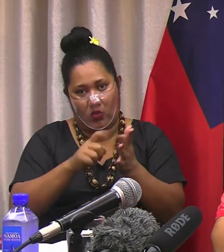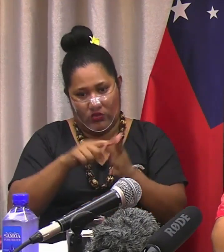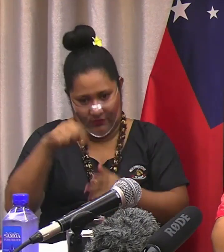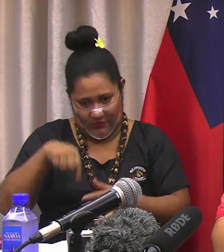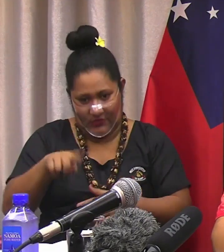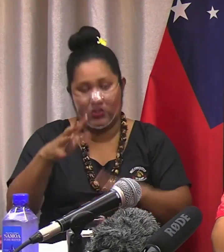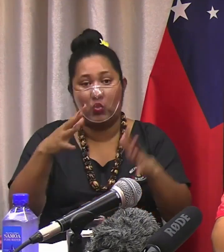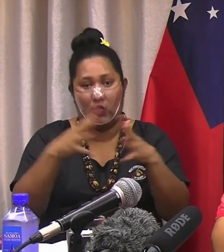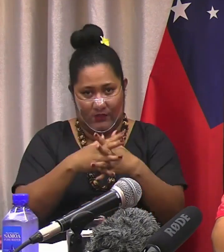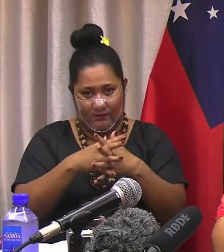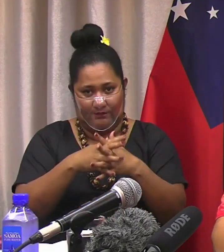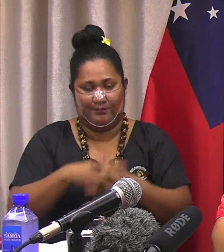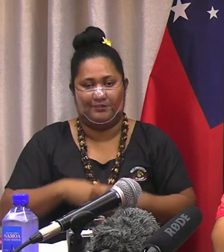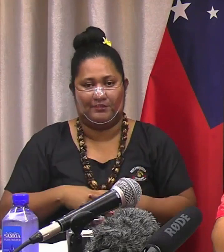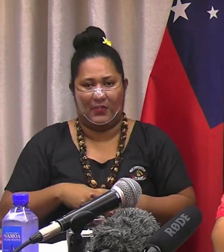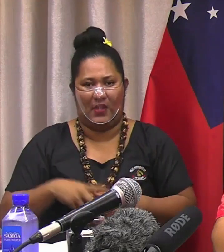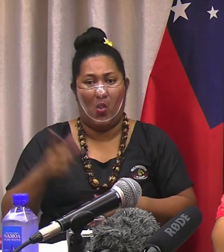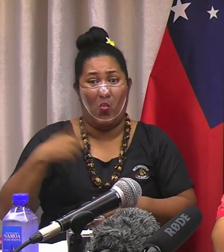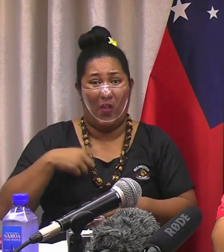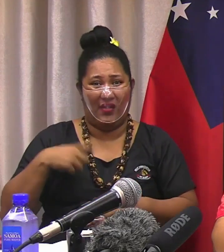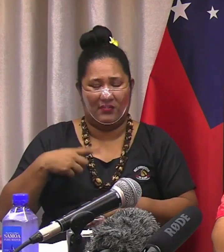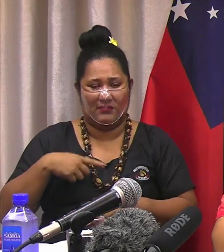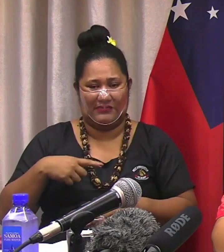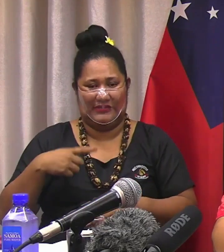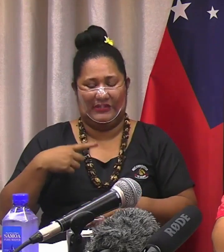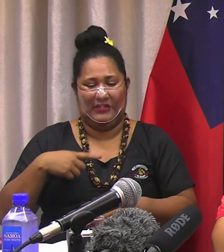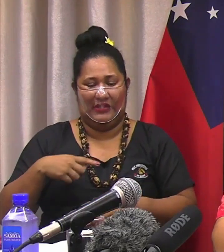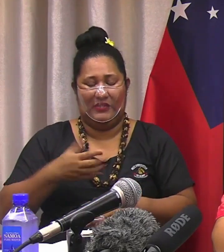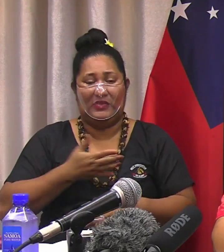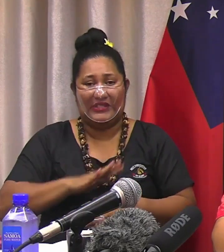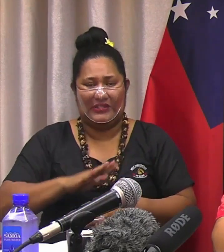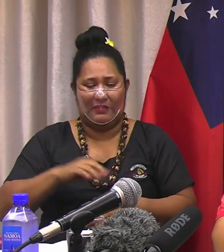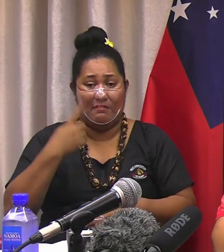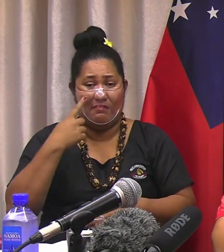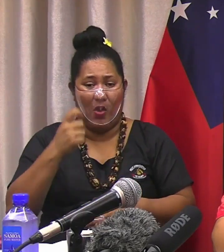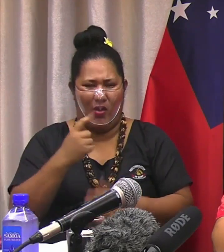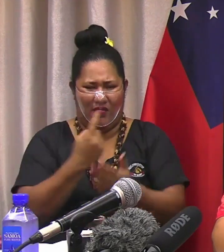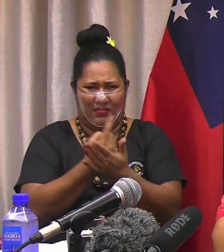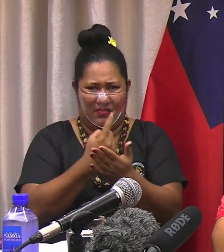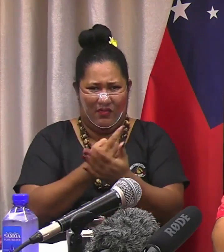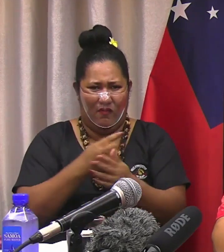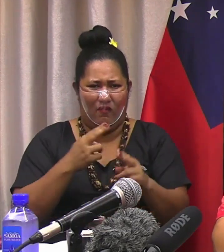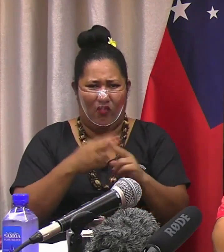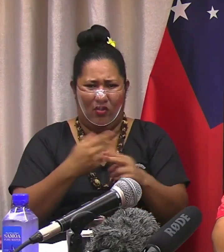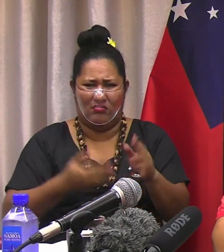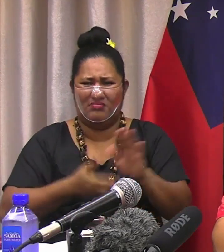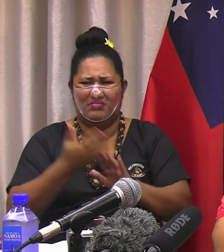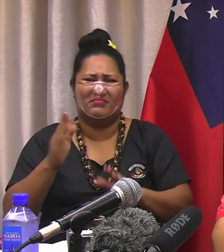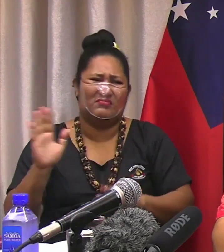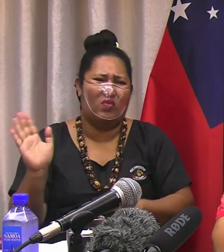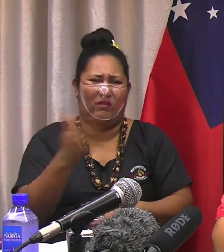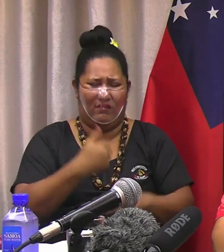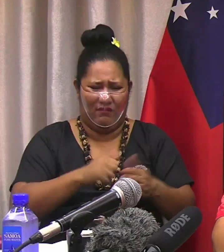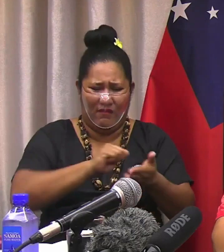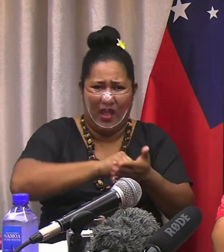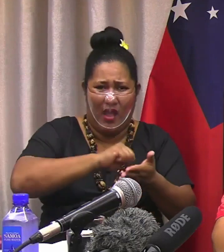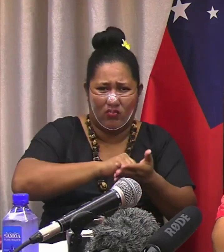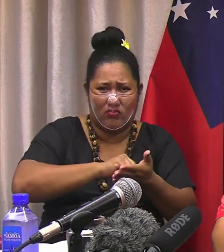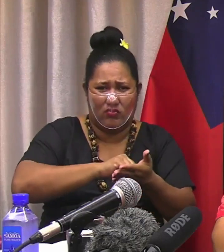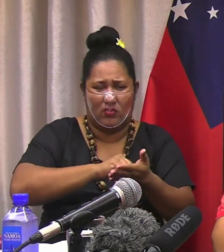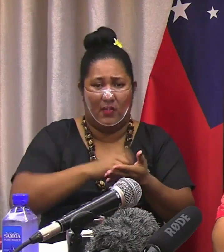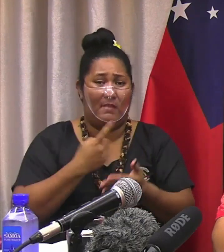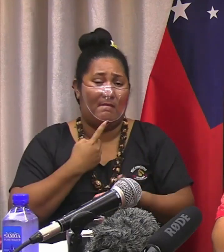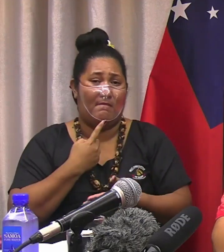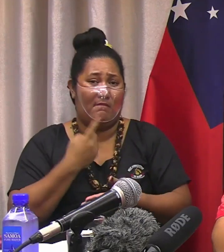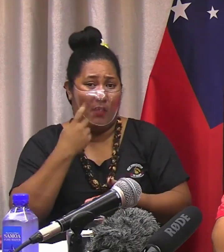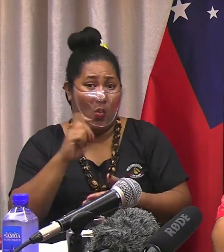Ua whaiele nei tūlanga ina ia maua ai awa noa mō whātaunga ale atunuu, ina ia maua pea